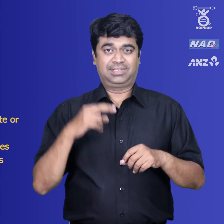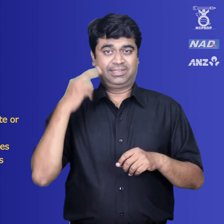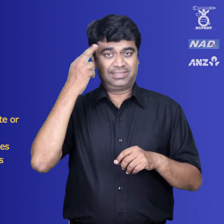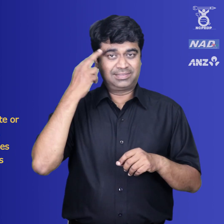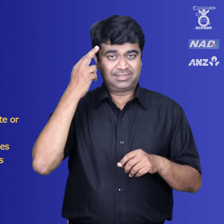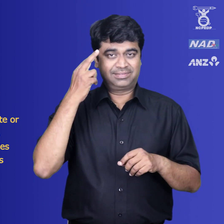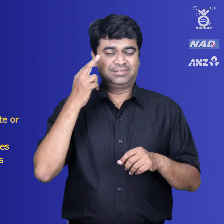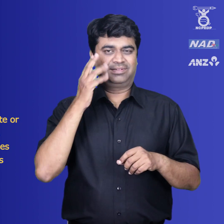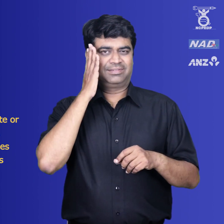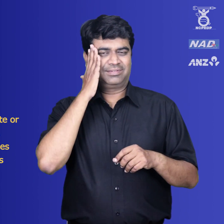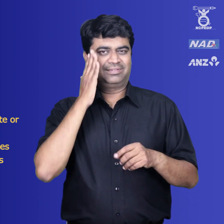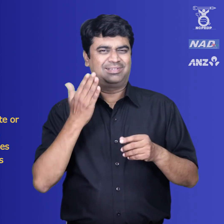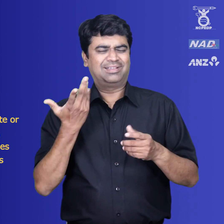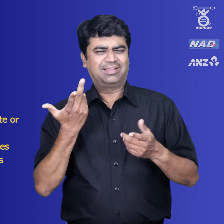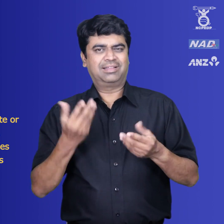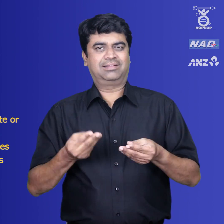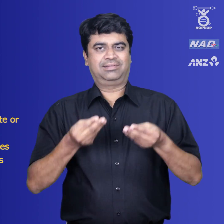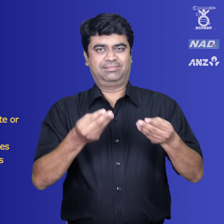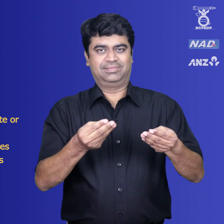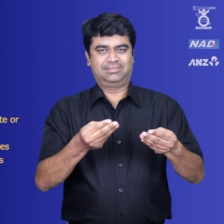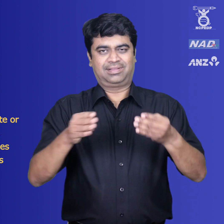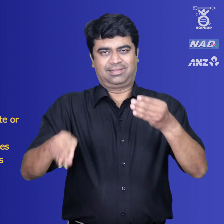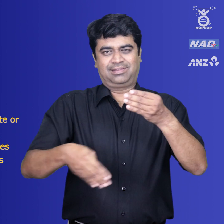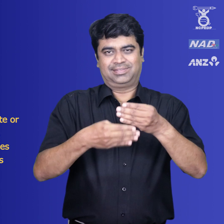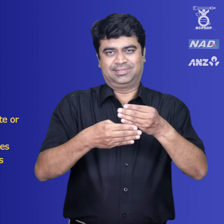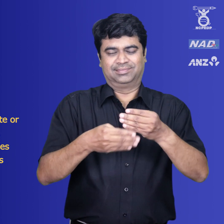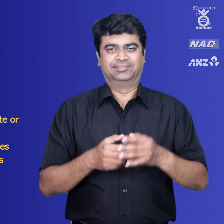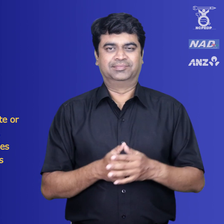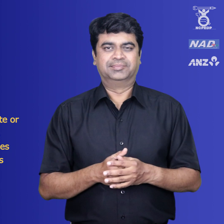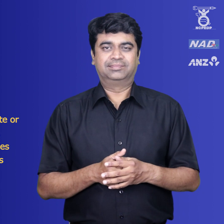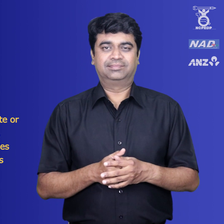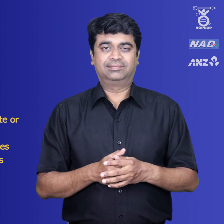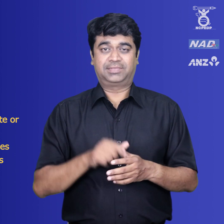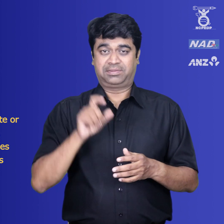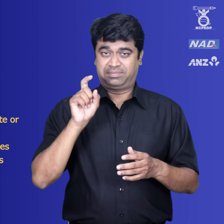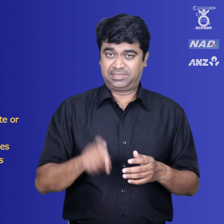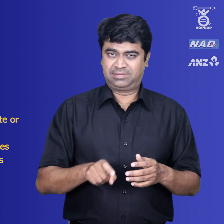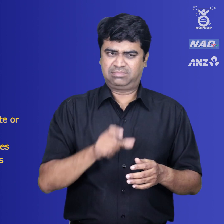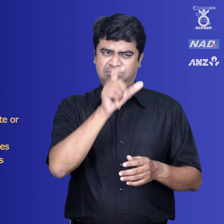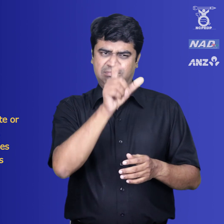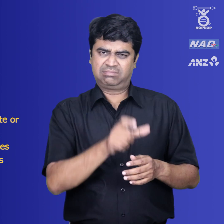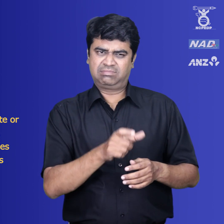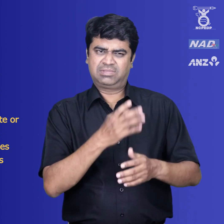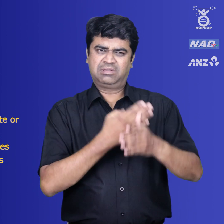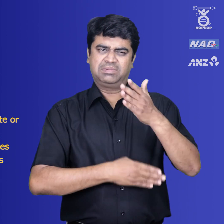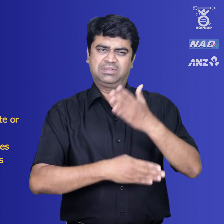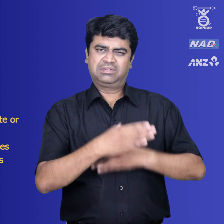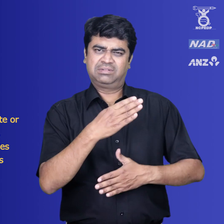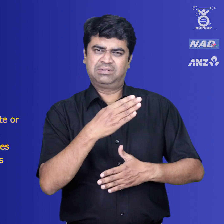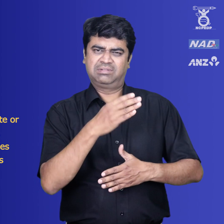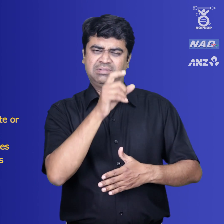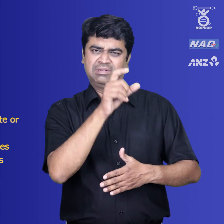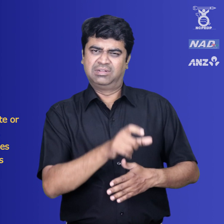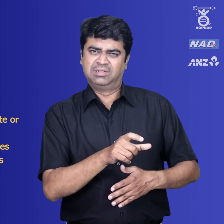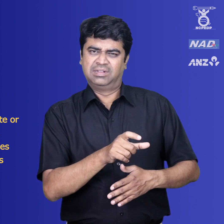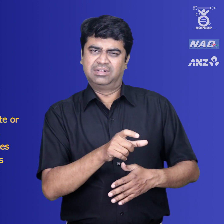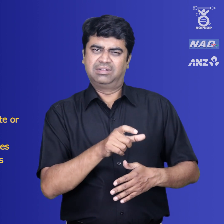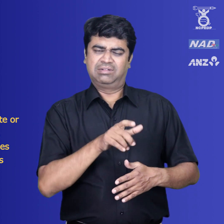Reasonable accommodation means necessary and appropriate modification and adjustments